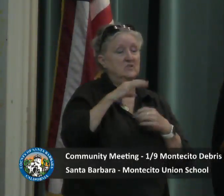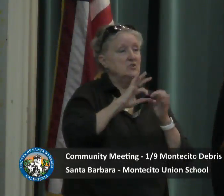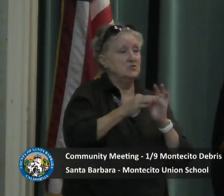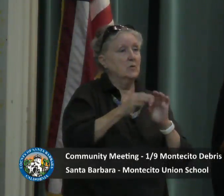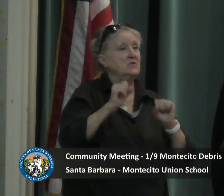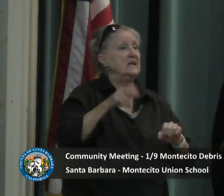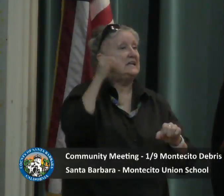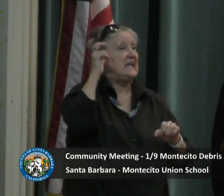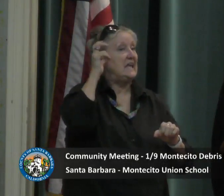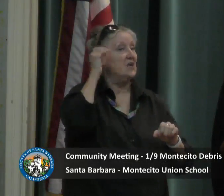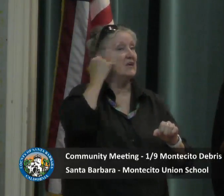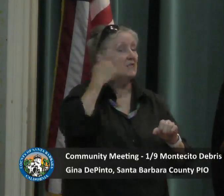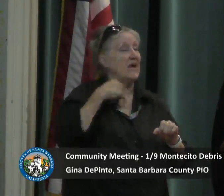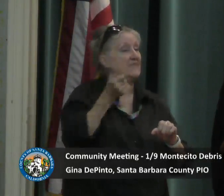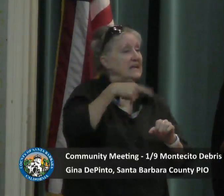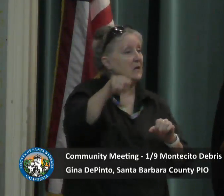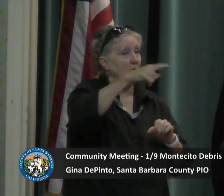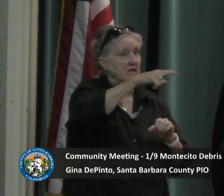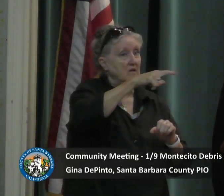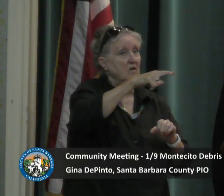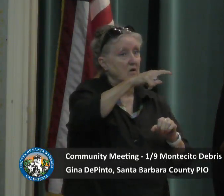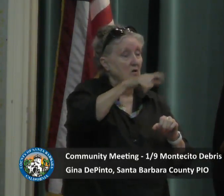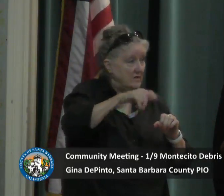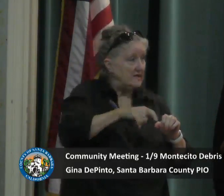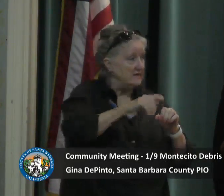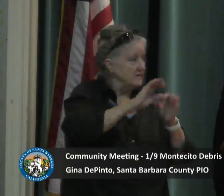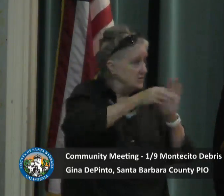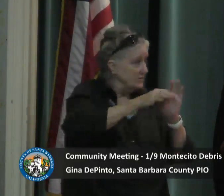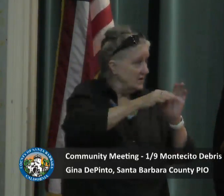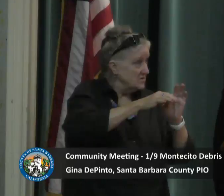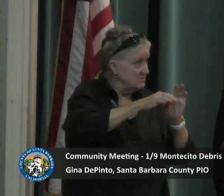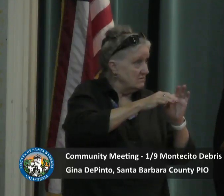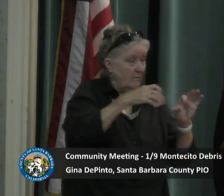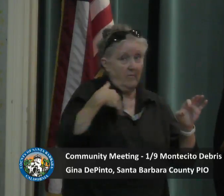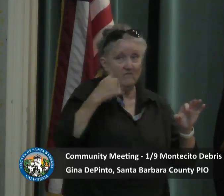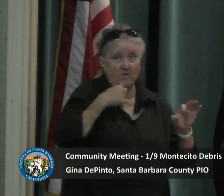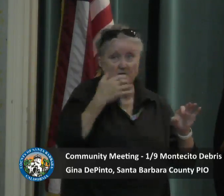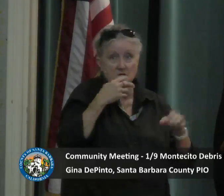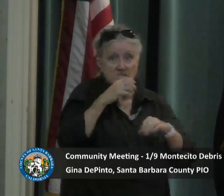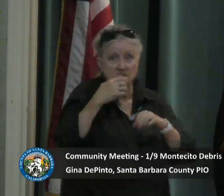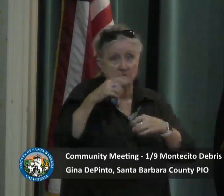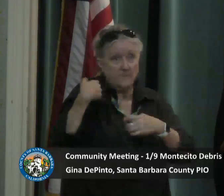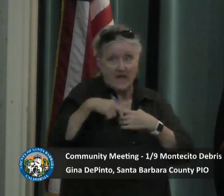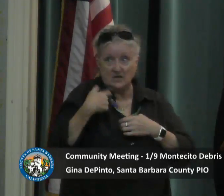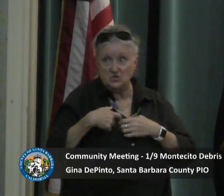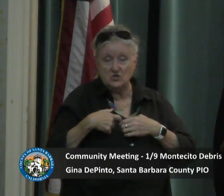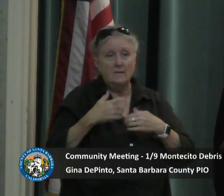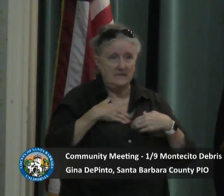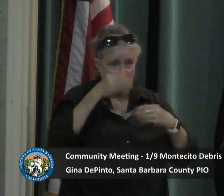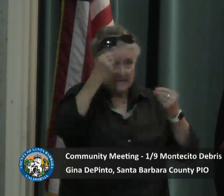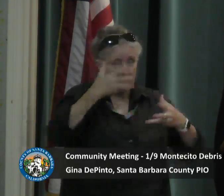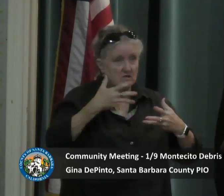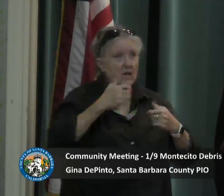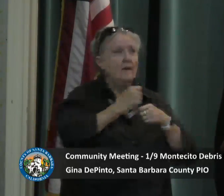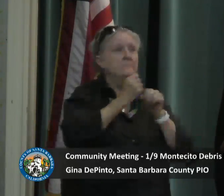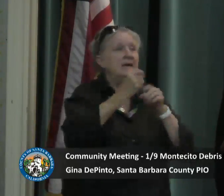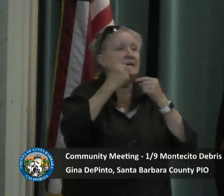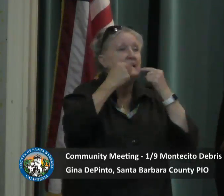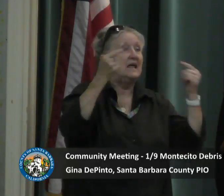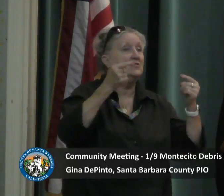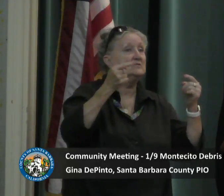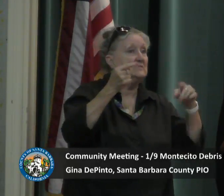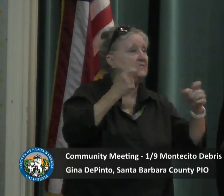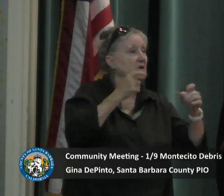interpreter can hear, if we have anyone who is needing interpretation, please let us know. We'll make an announcement from the